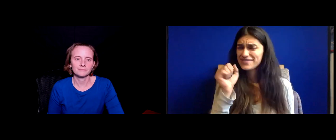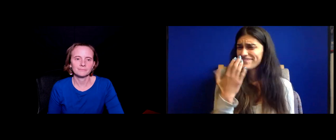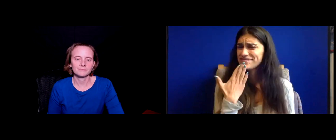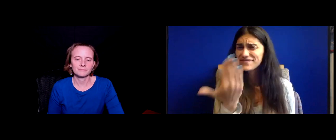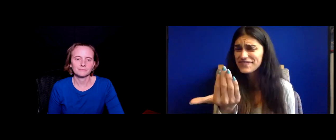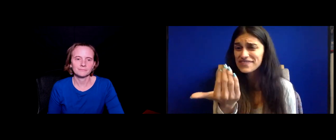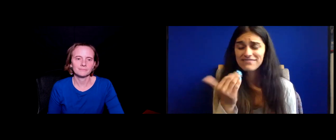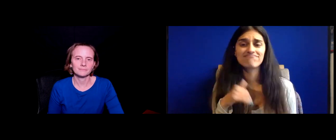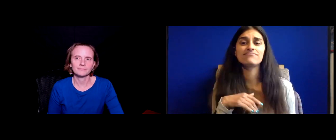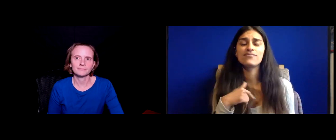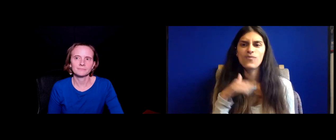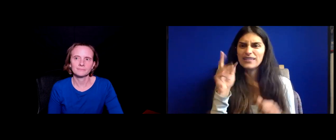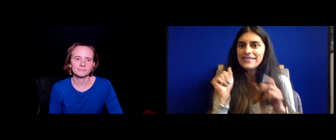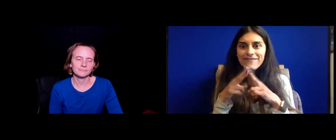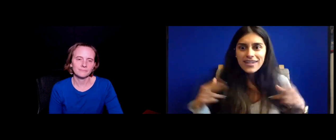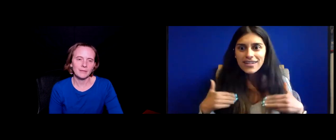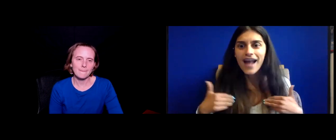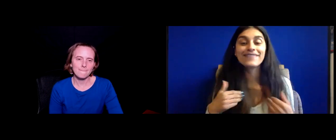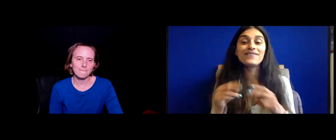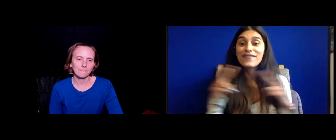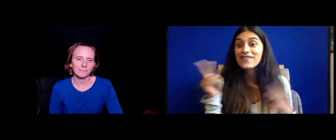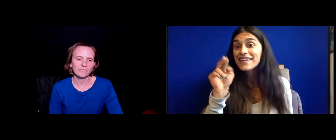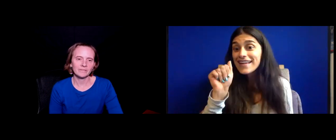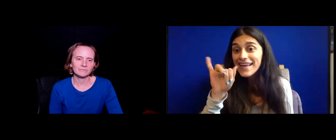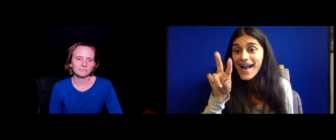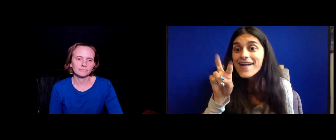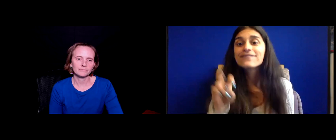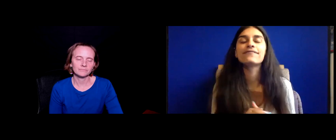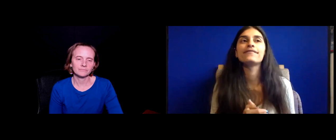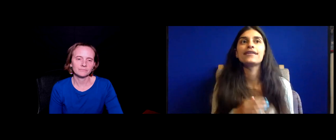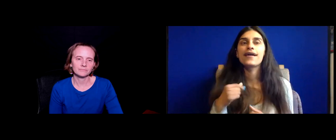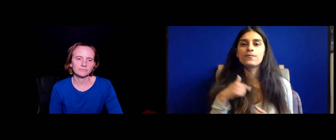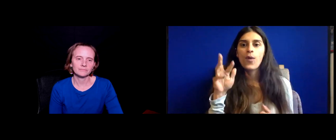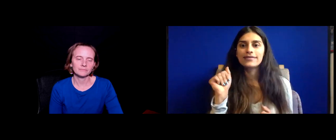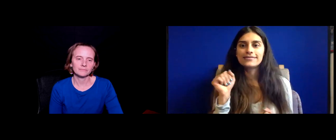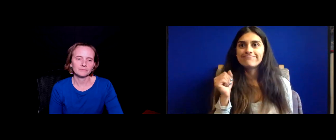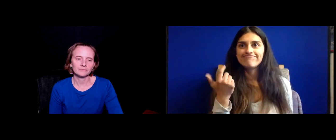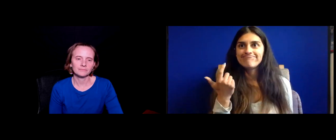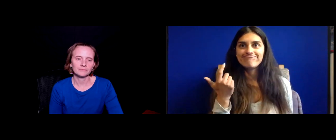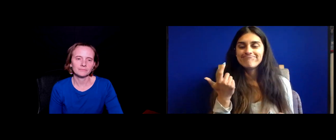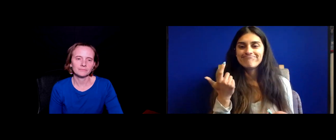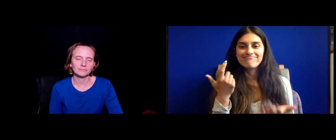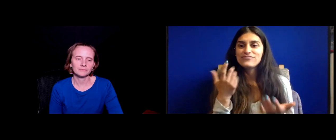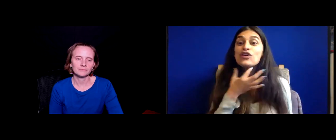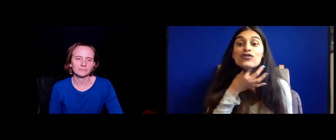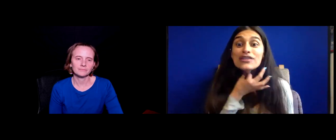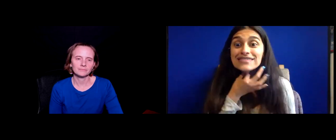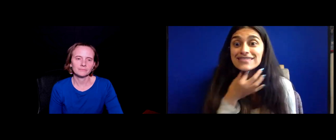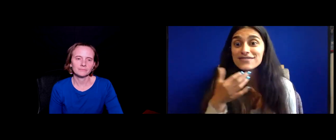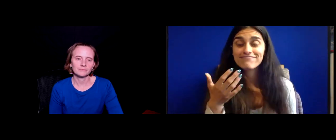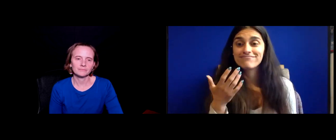still affects me today. It started when I was about 15 years old. I was very young and naive.